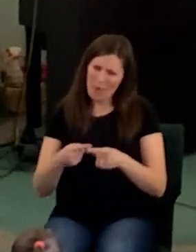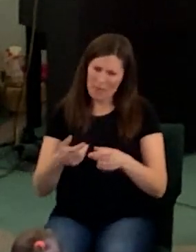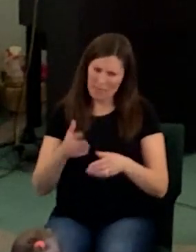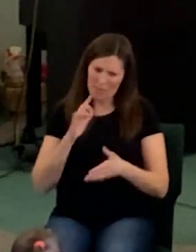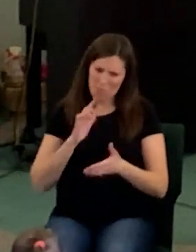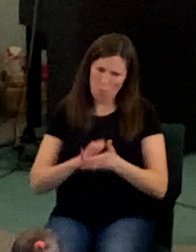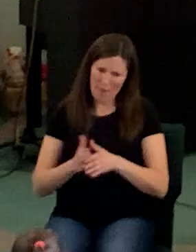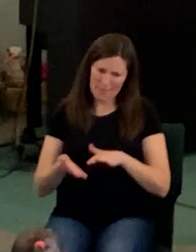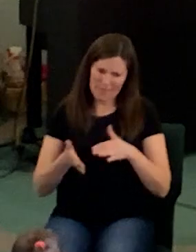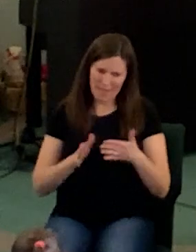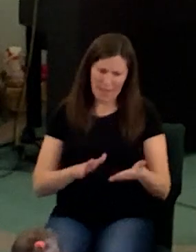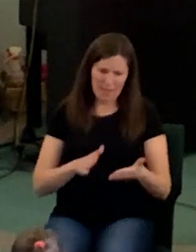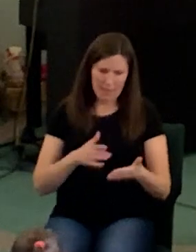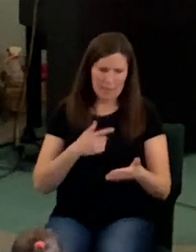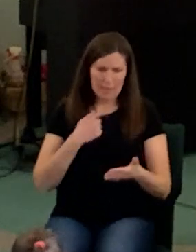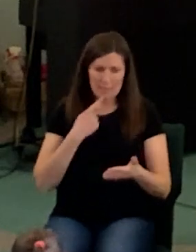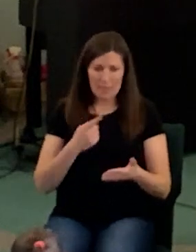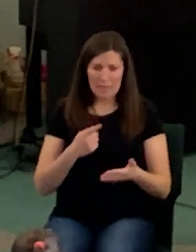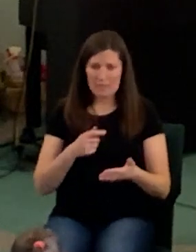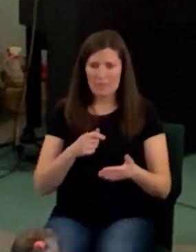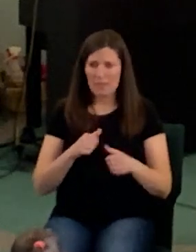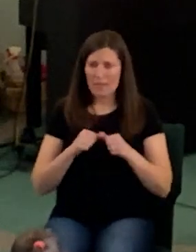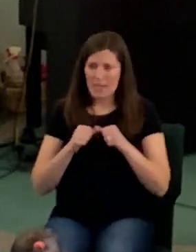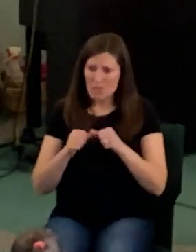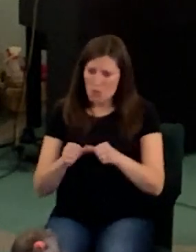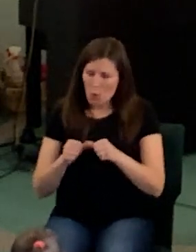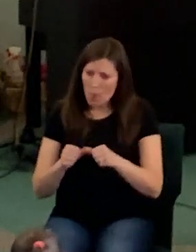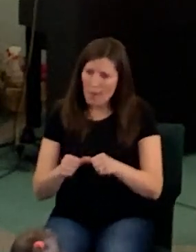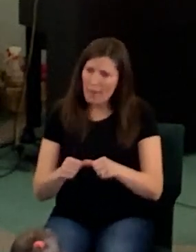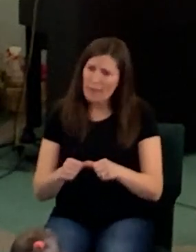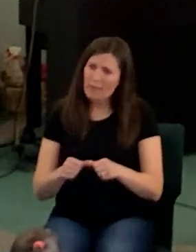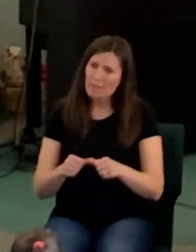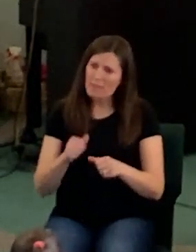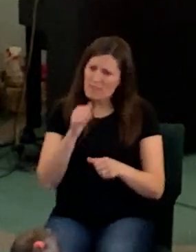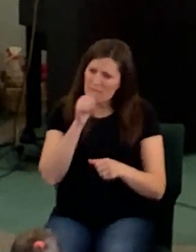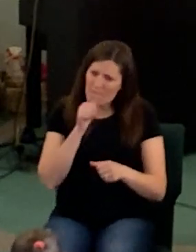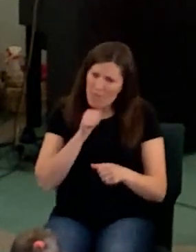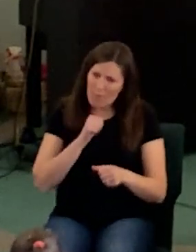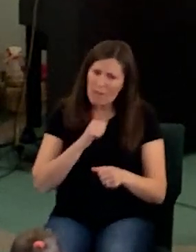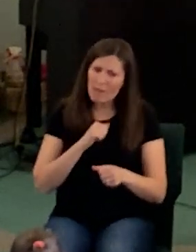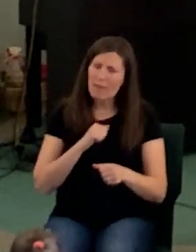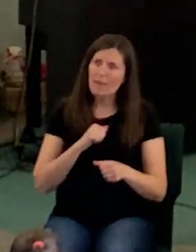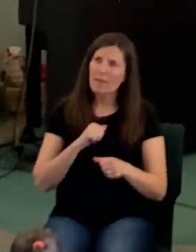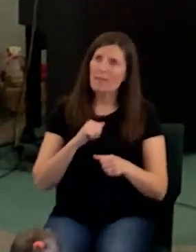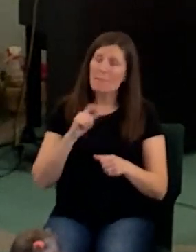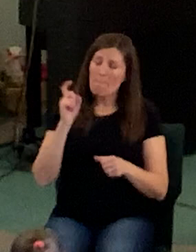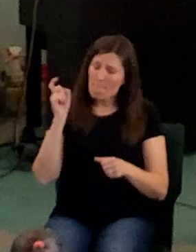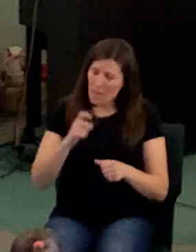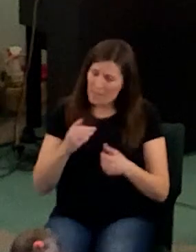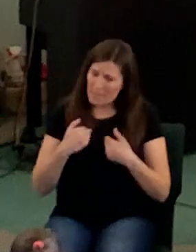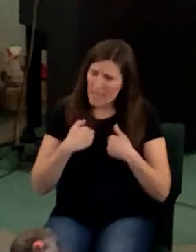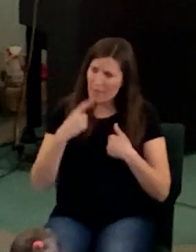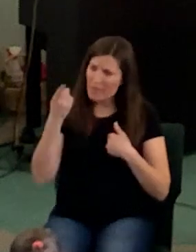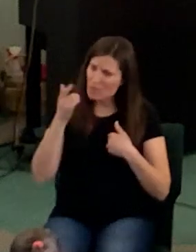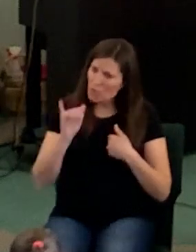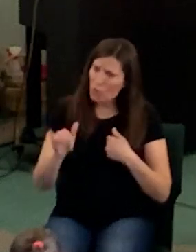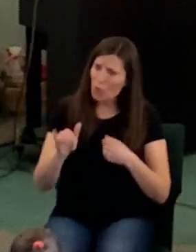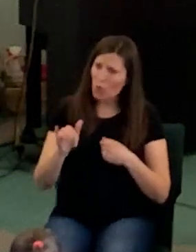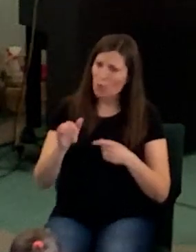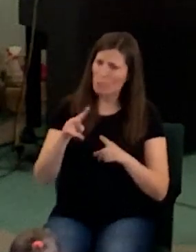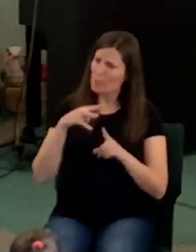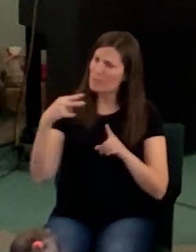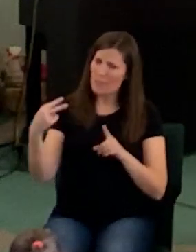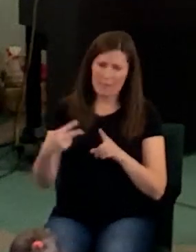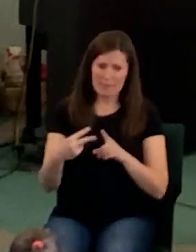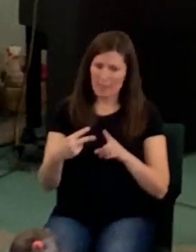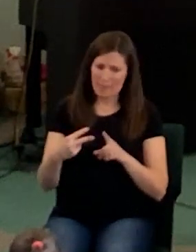says, "Enduring suffering comes down to having and maintaining an eternal perspective. That's not an easy truth to hear during